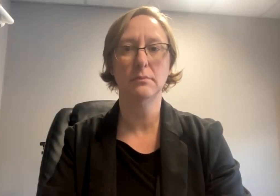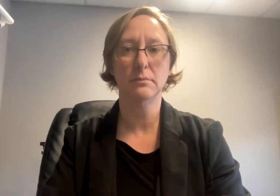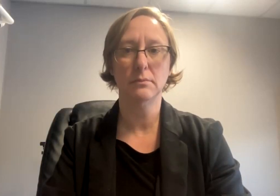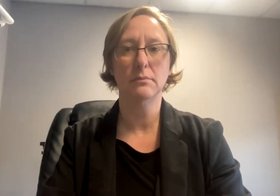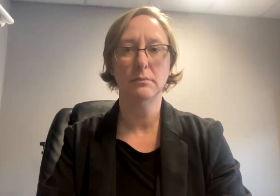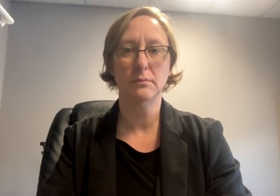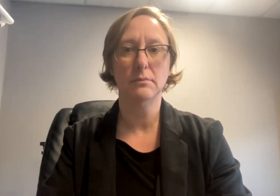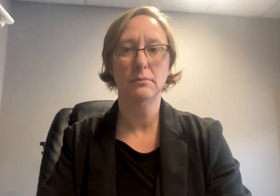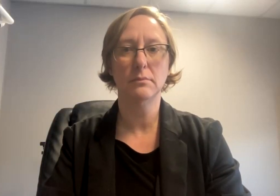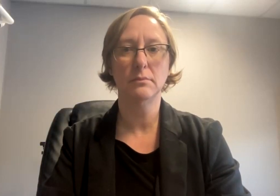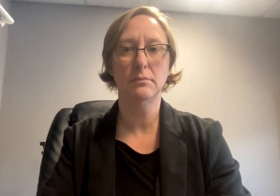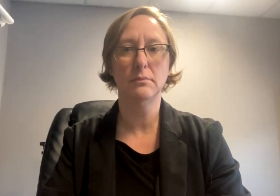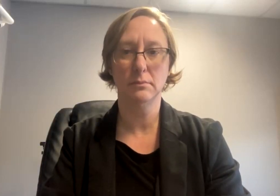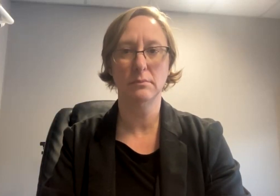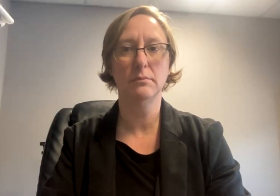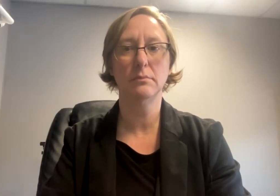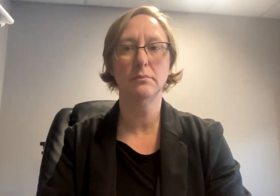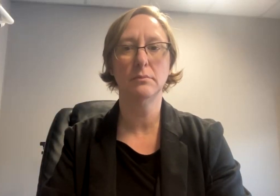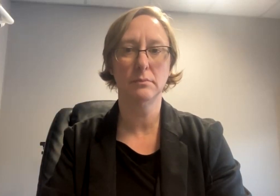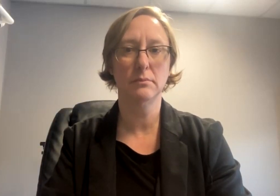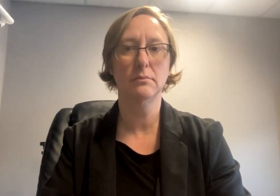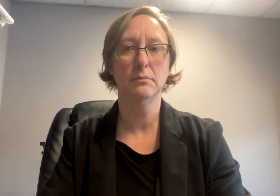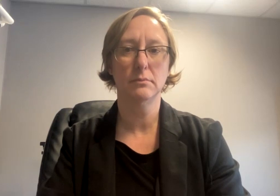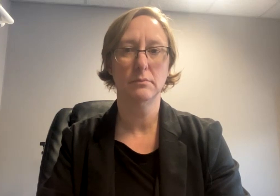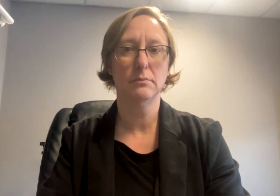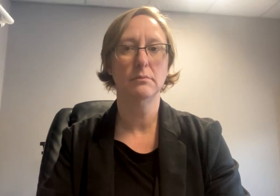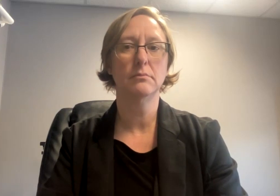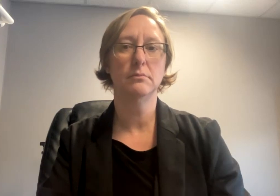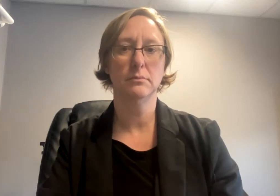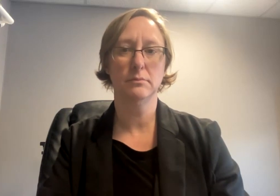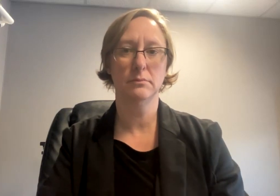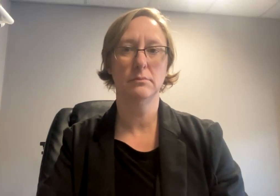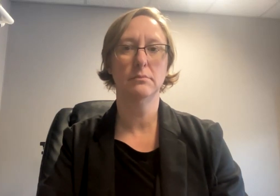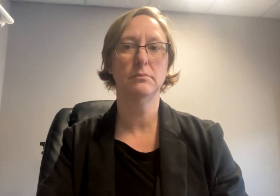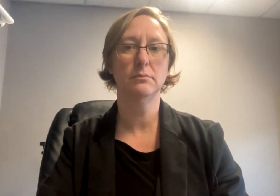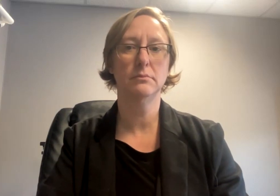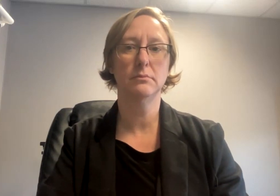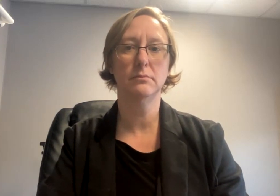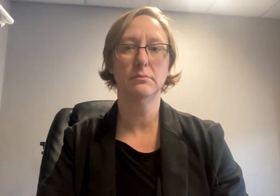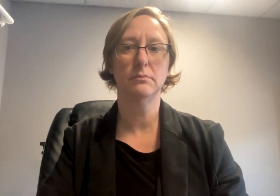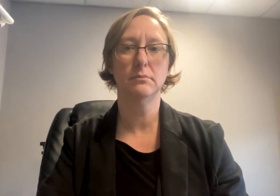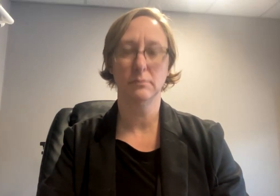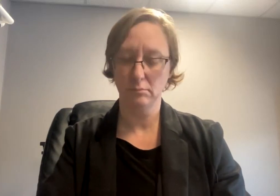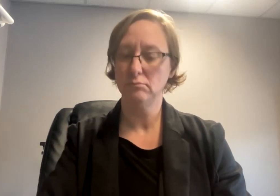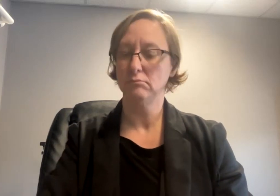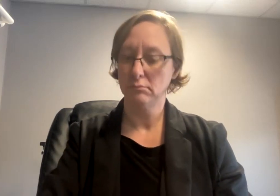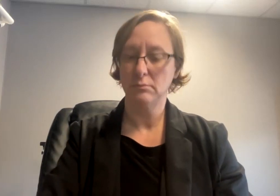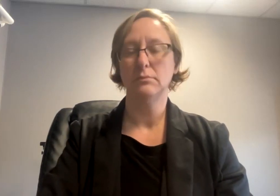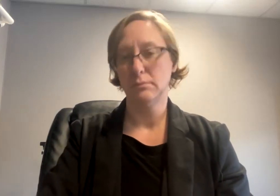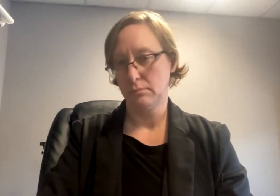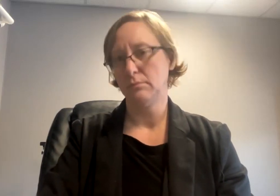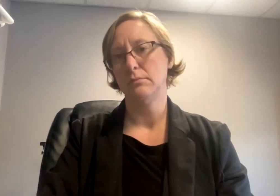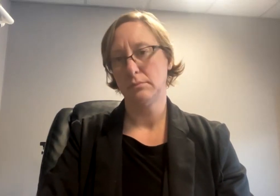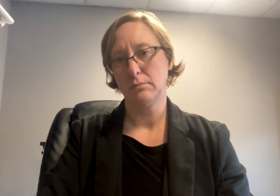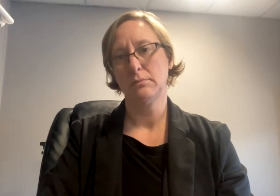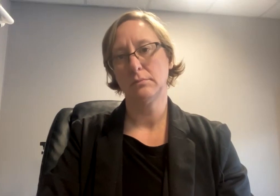your interpreters? For the interpreting community, do you want to make sure your colleagues have a standard set in